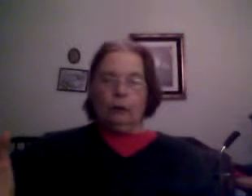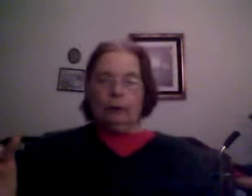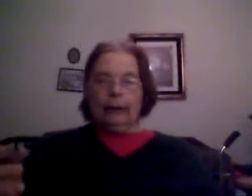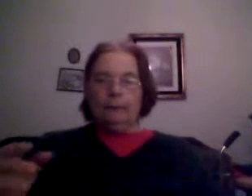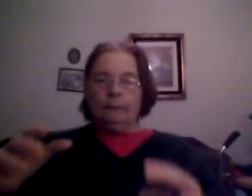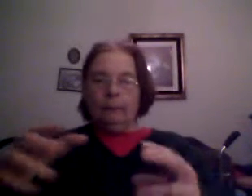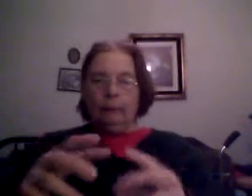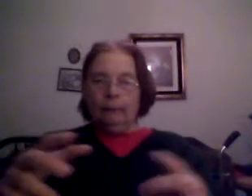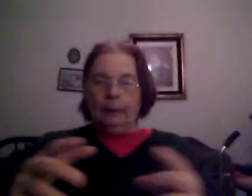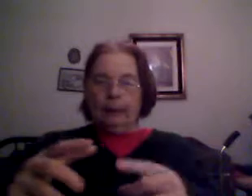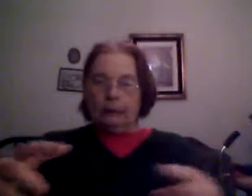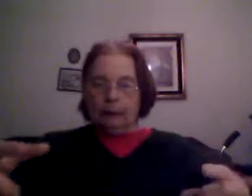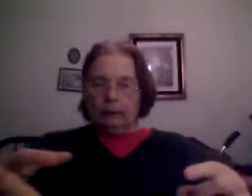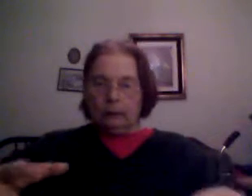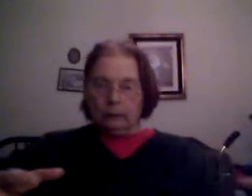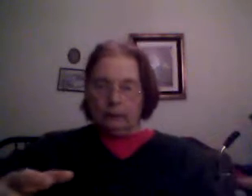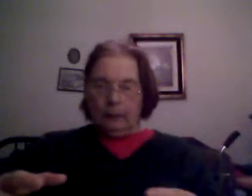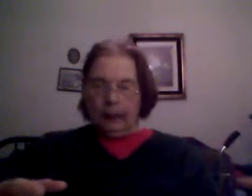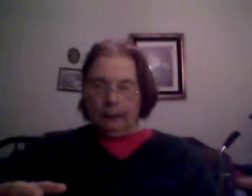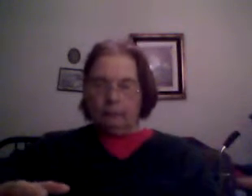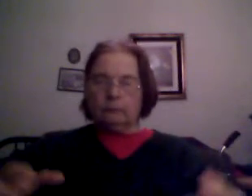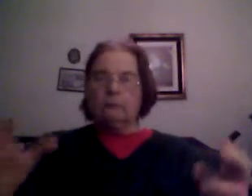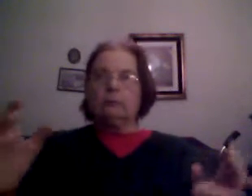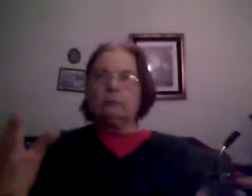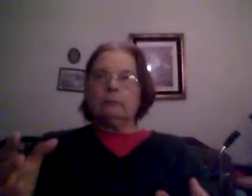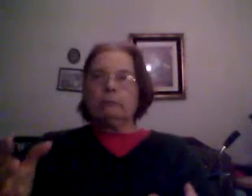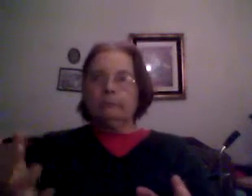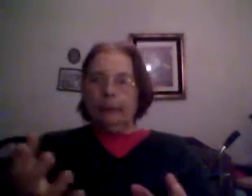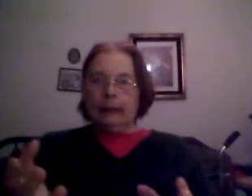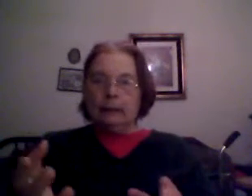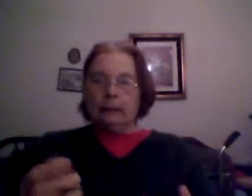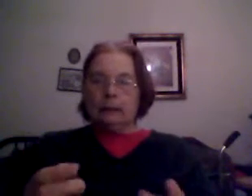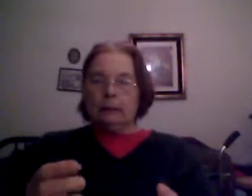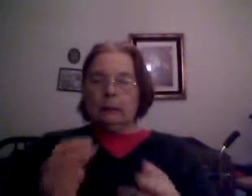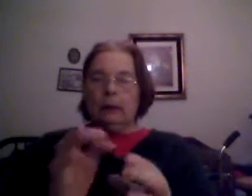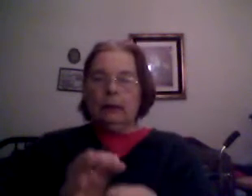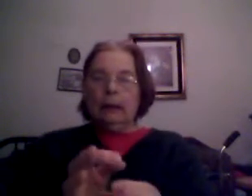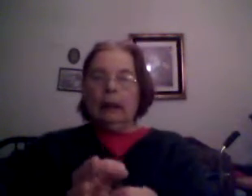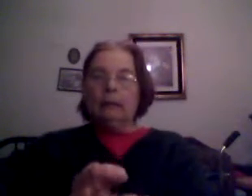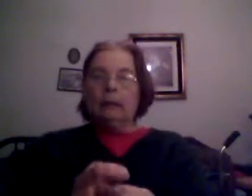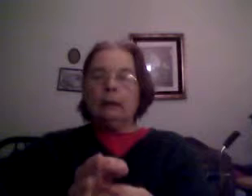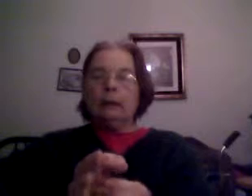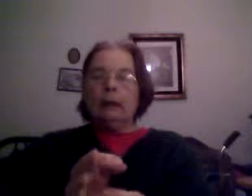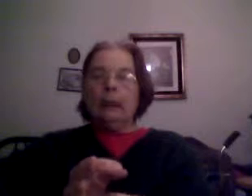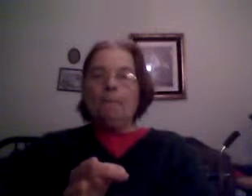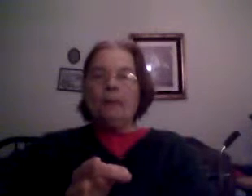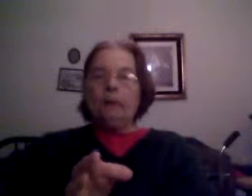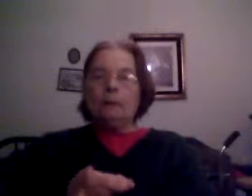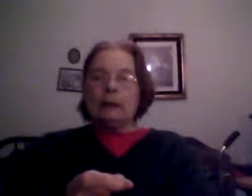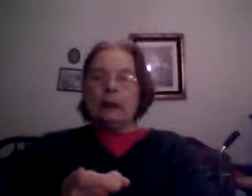Floor lamp, you have the basic bottom base and a